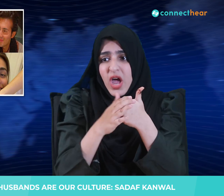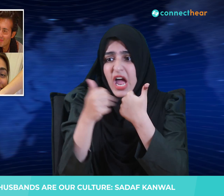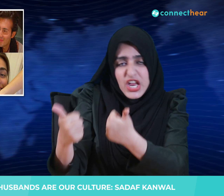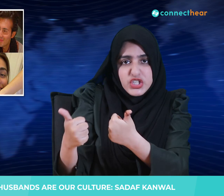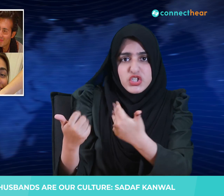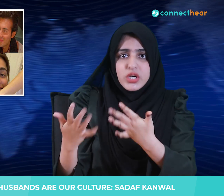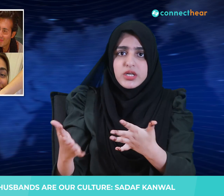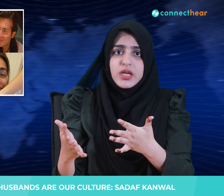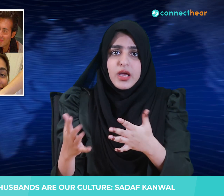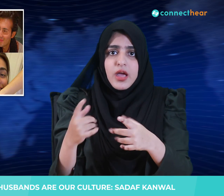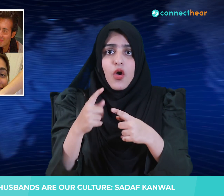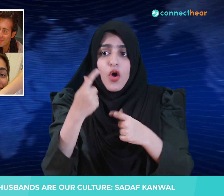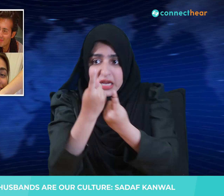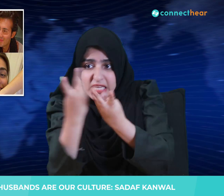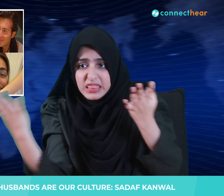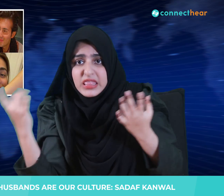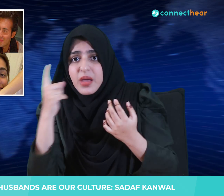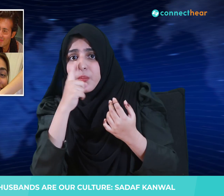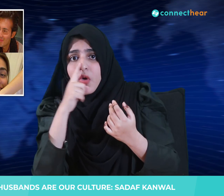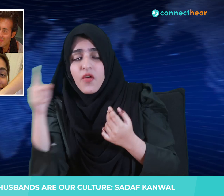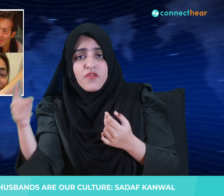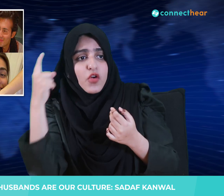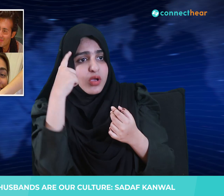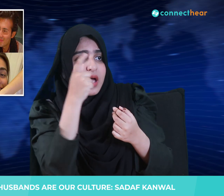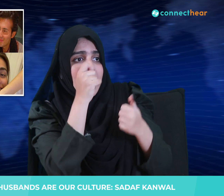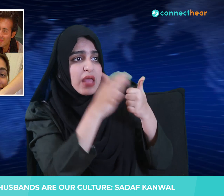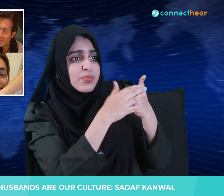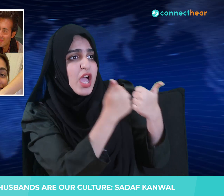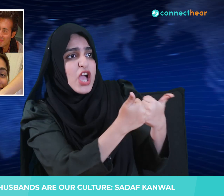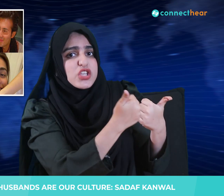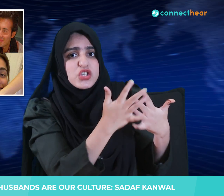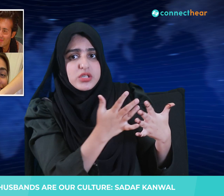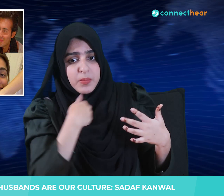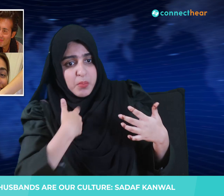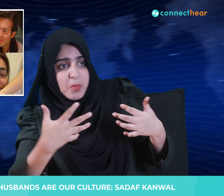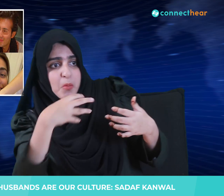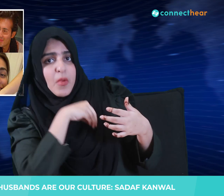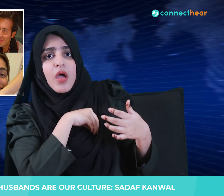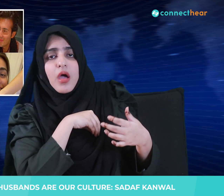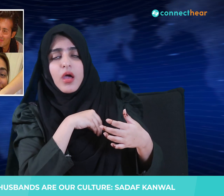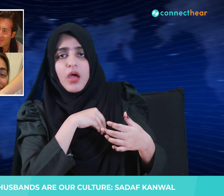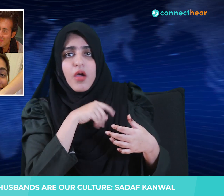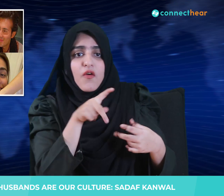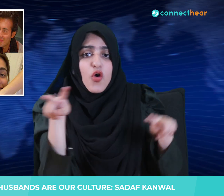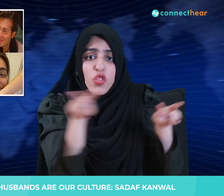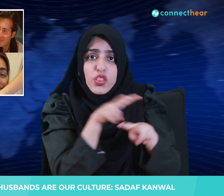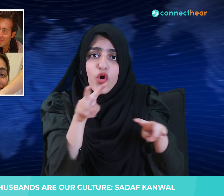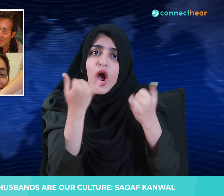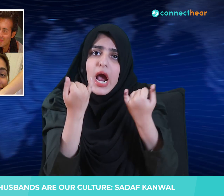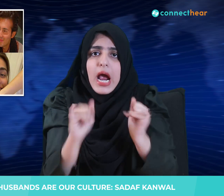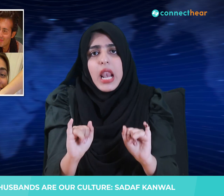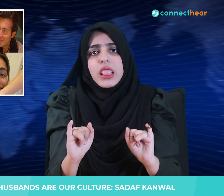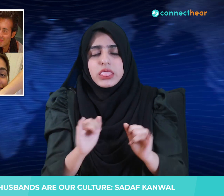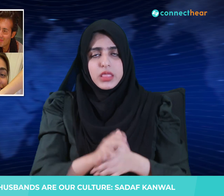wives are not. Then there are women who tell men, 'I am everything you are.' I think both of these are